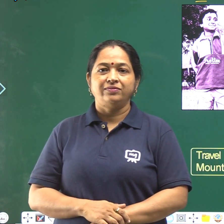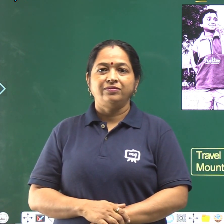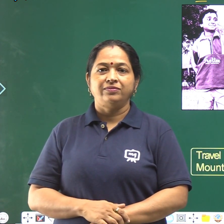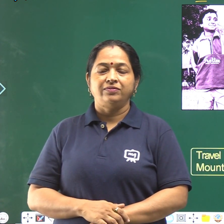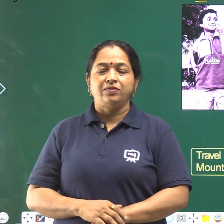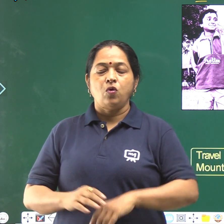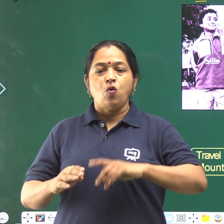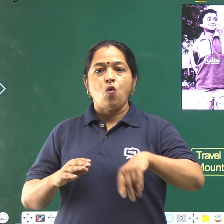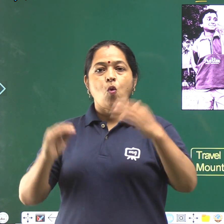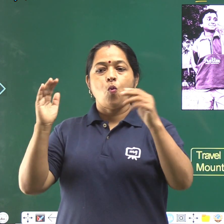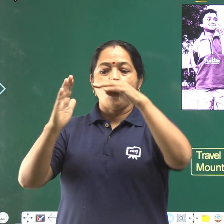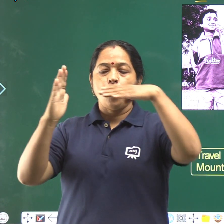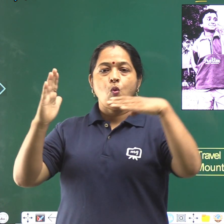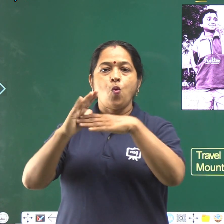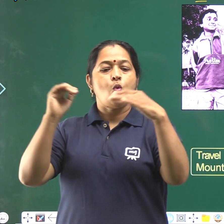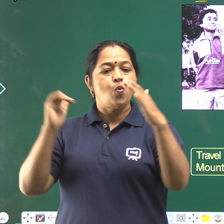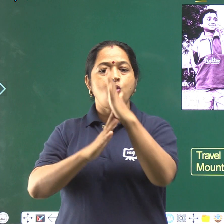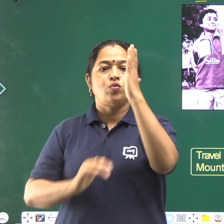of New Zealand